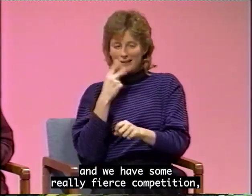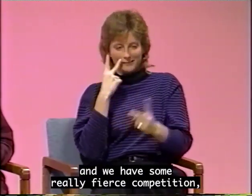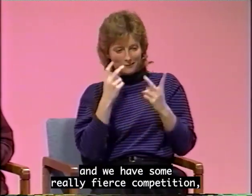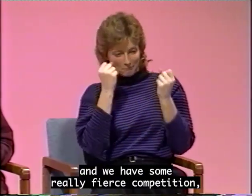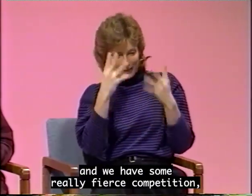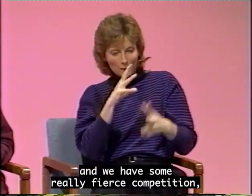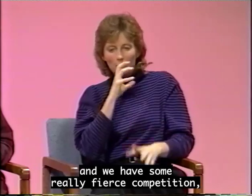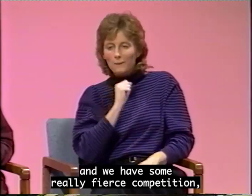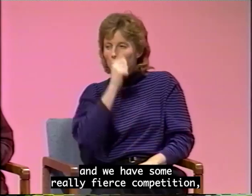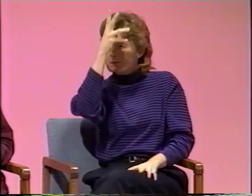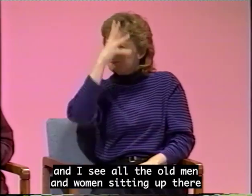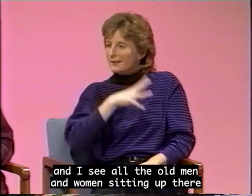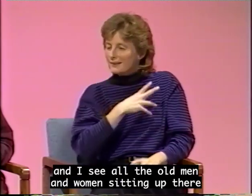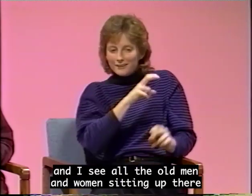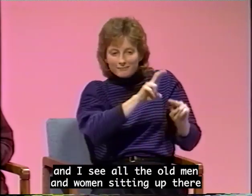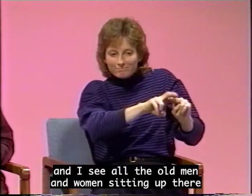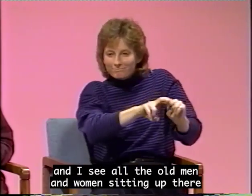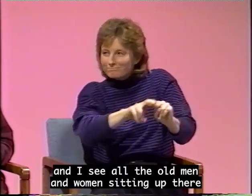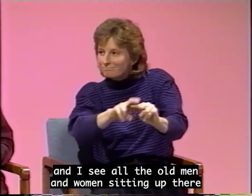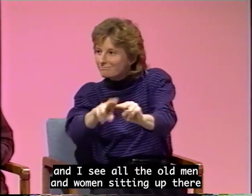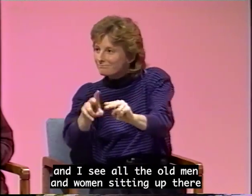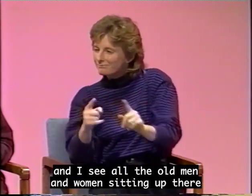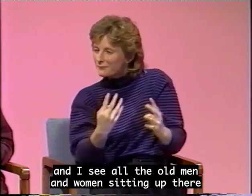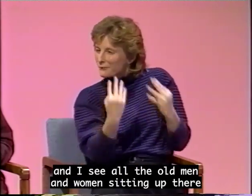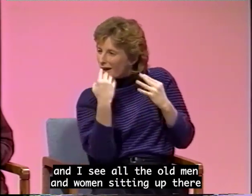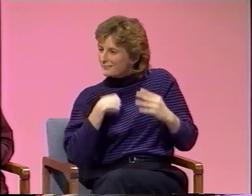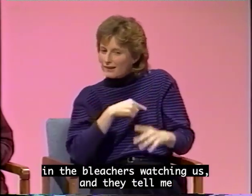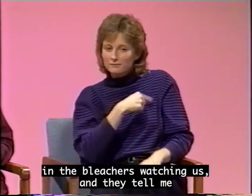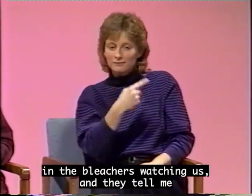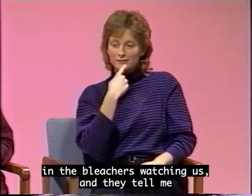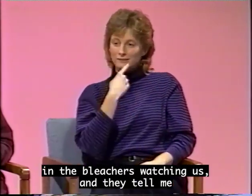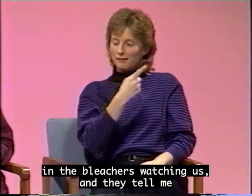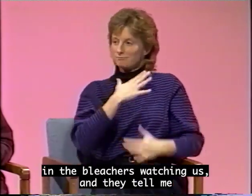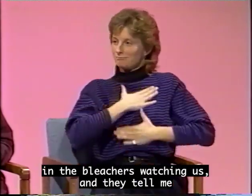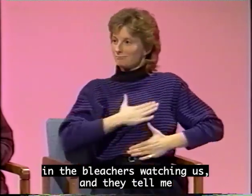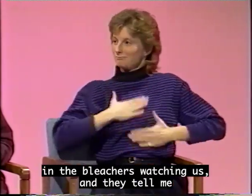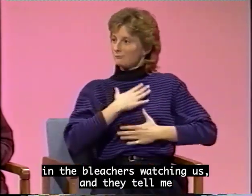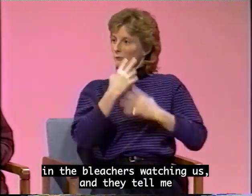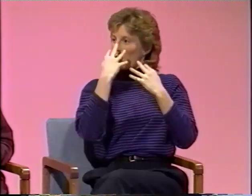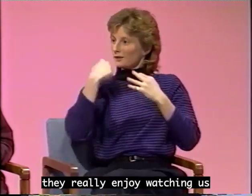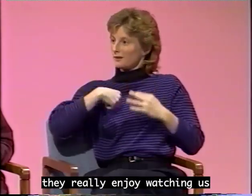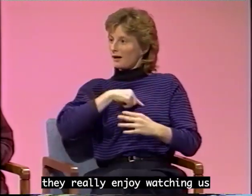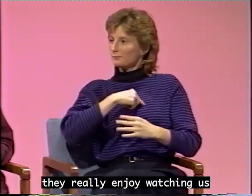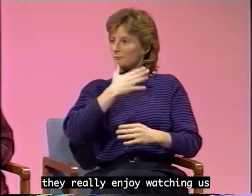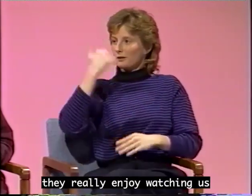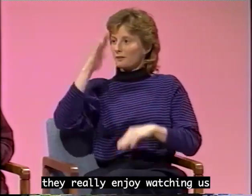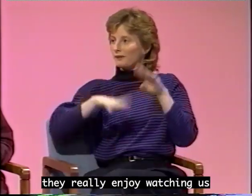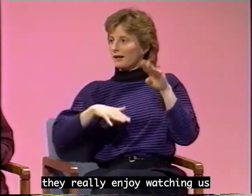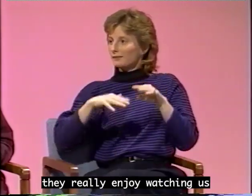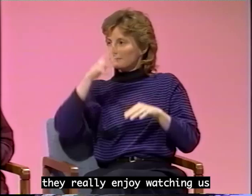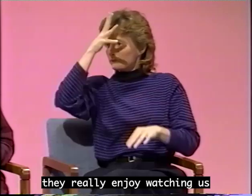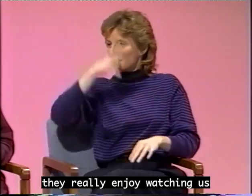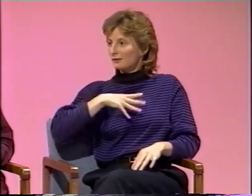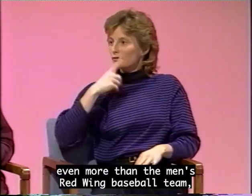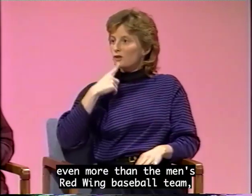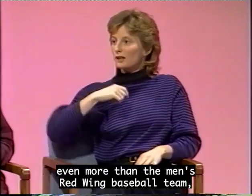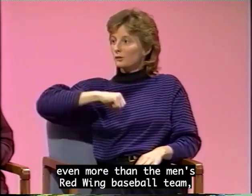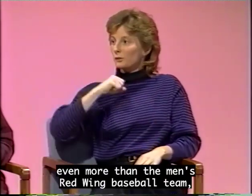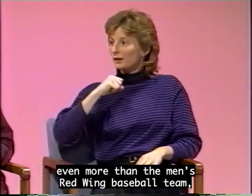fierce competition. And I see all the old men and women sitting up there in the bleachers watching us, and they tell me they really enjoy watching us, even more than